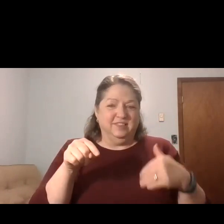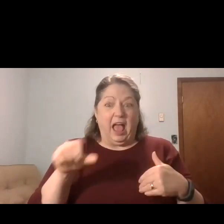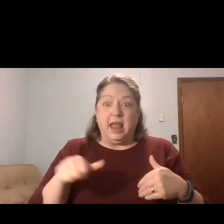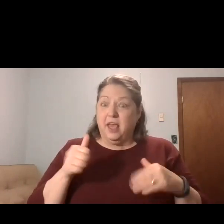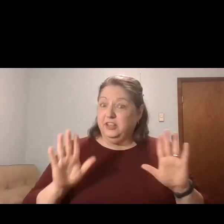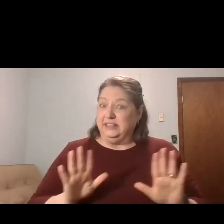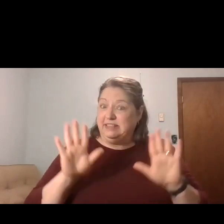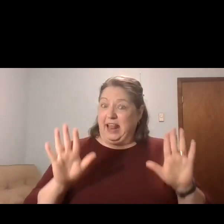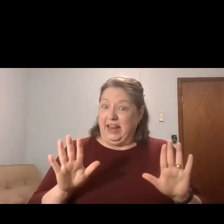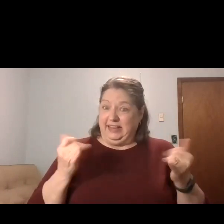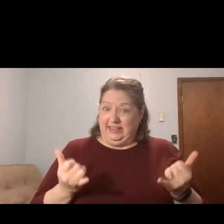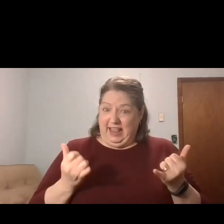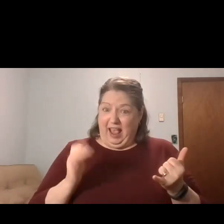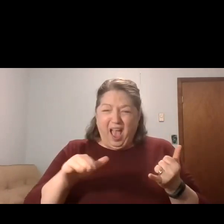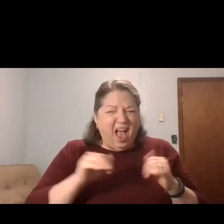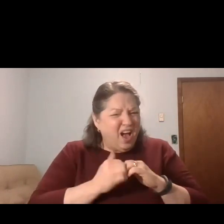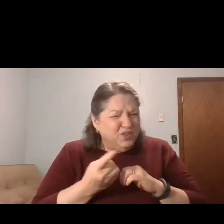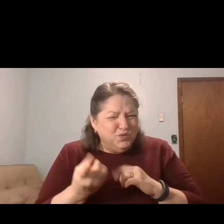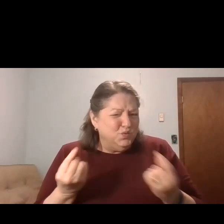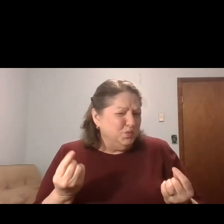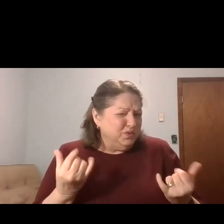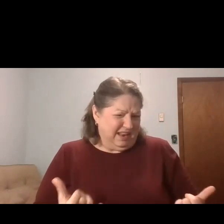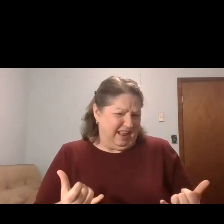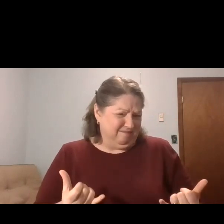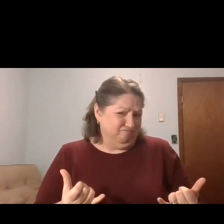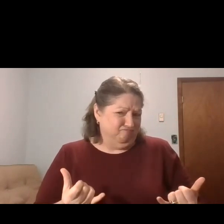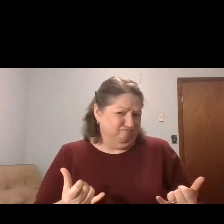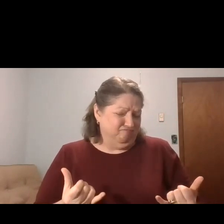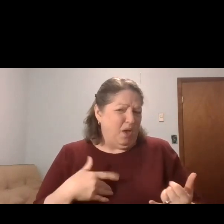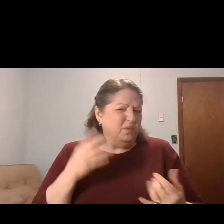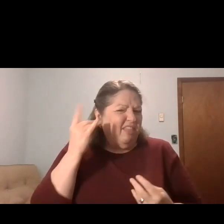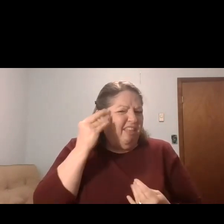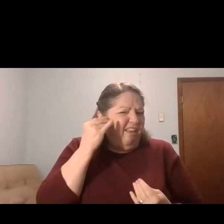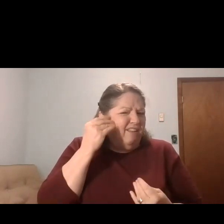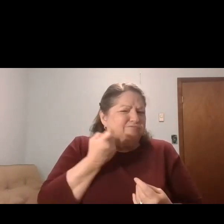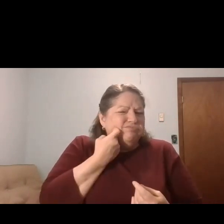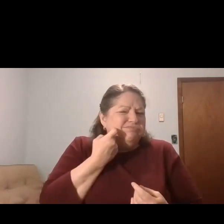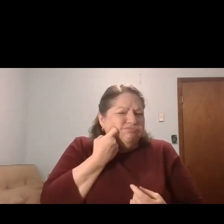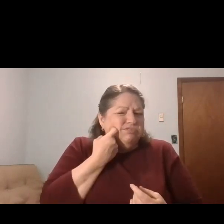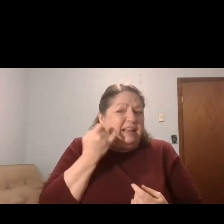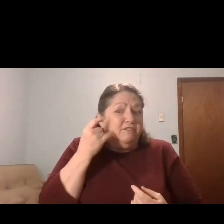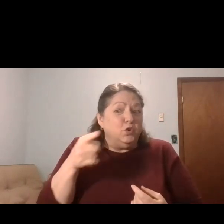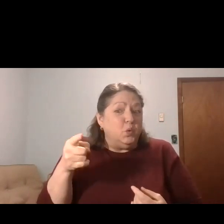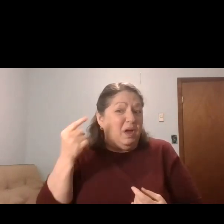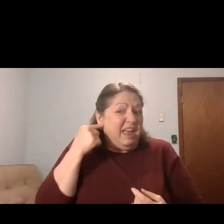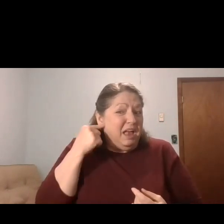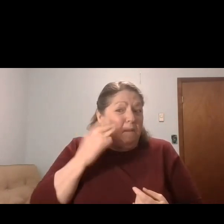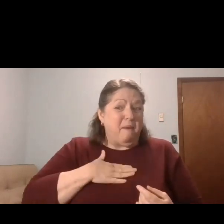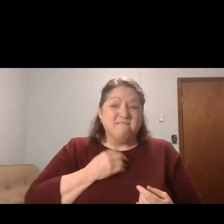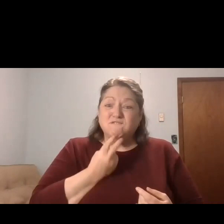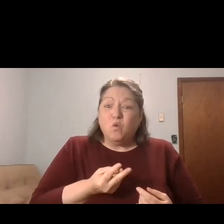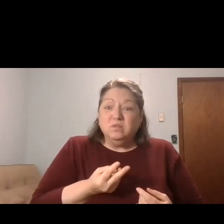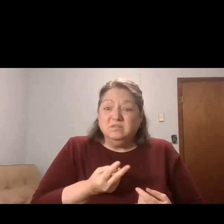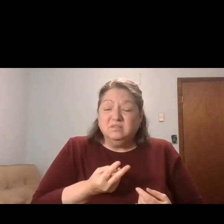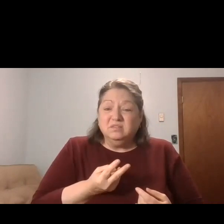Sunday today. Hey, how are you doing out there today? I was thinking just the other day, if you hear my voice and you are not